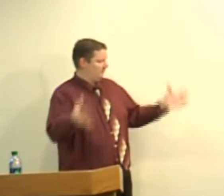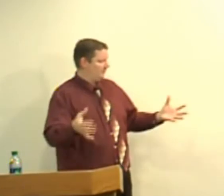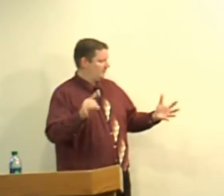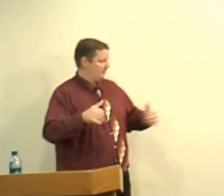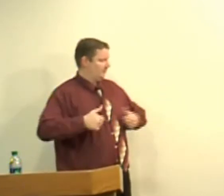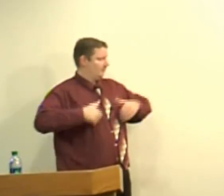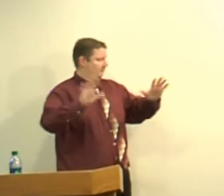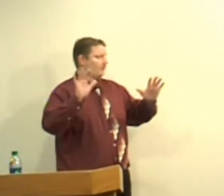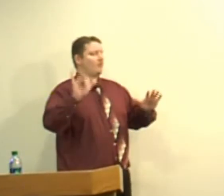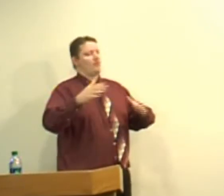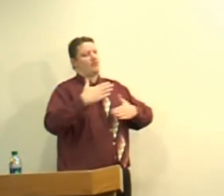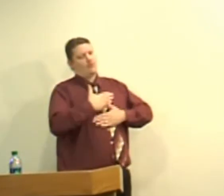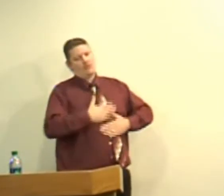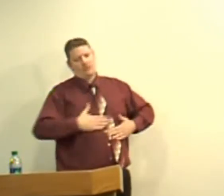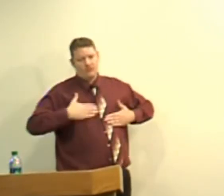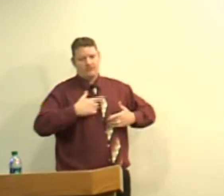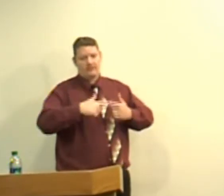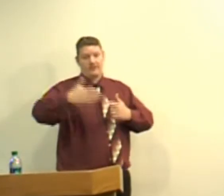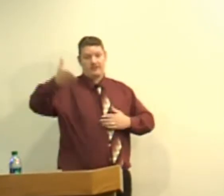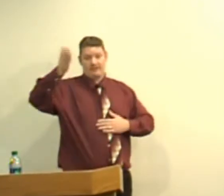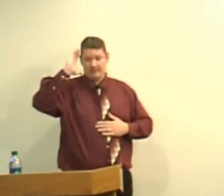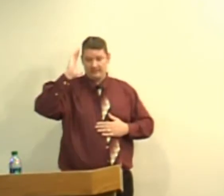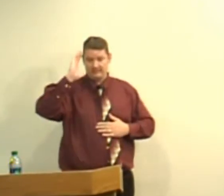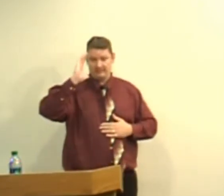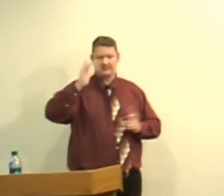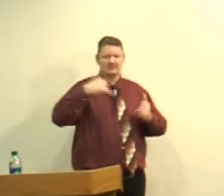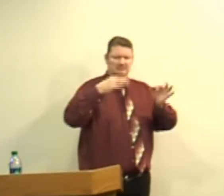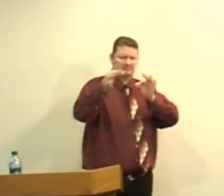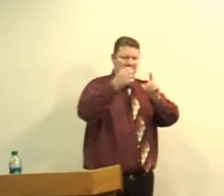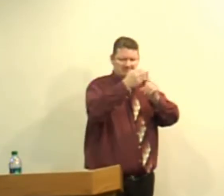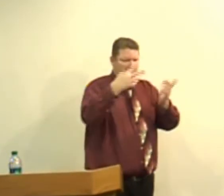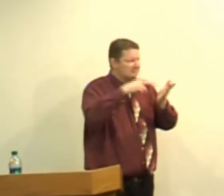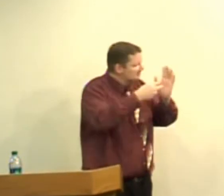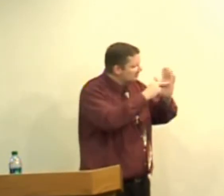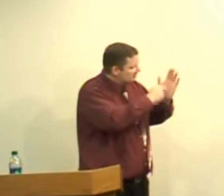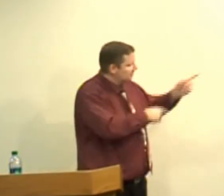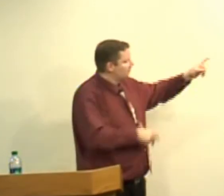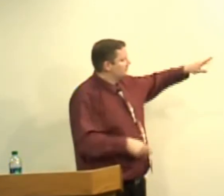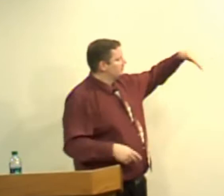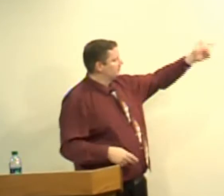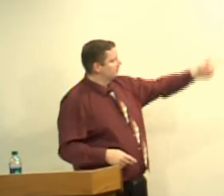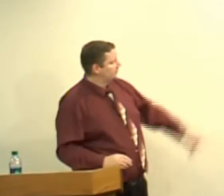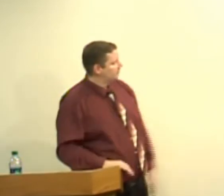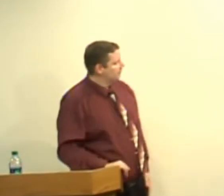and to share what you have. For such sacrifices are easy to God.